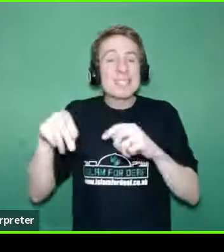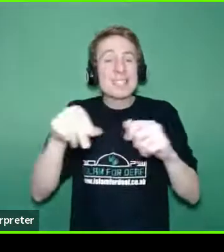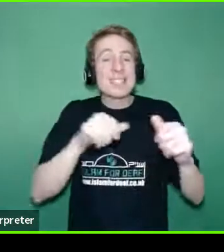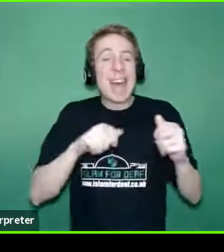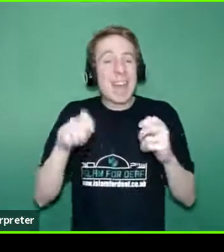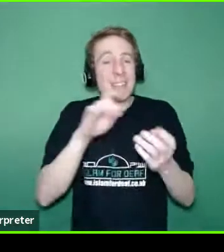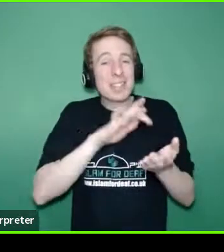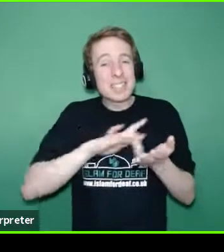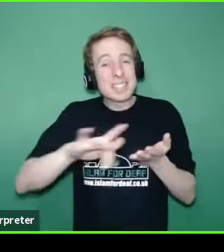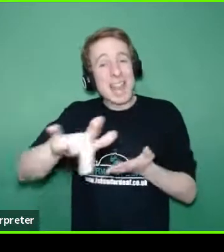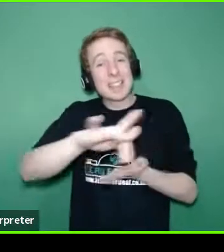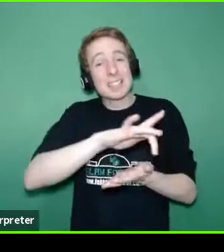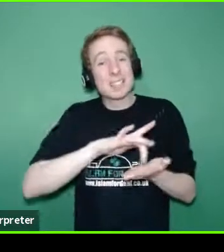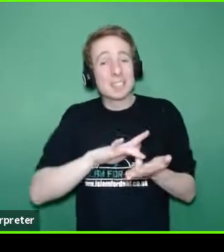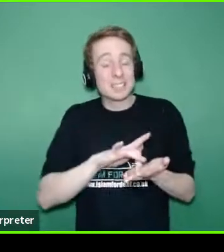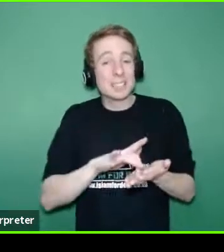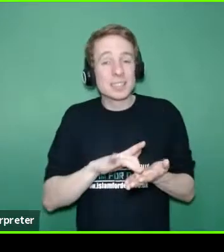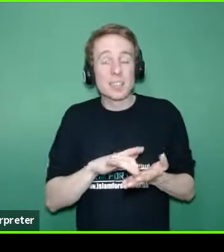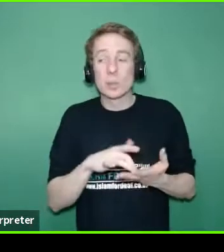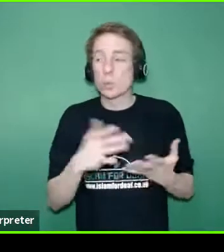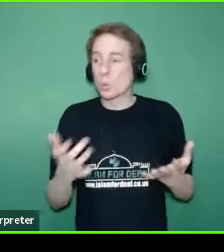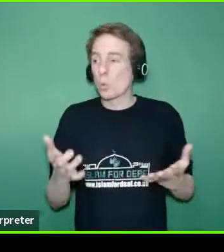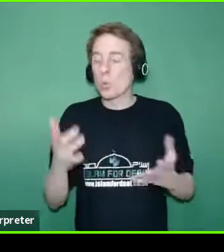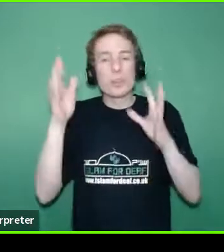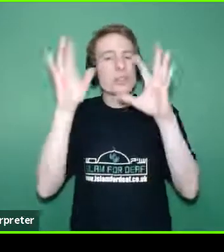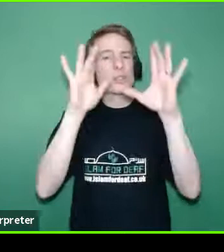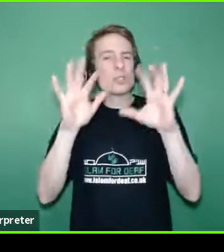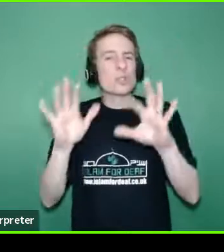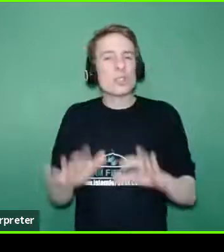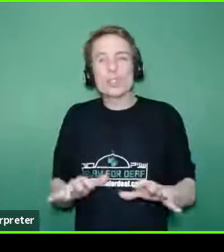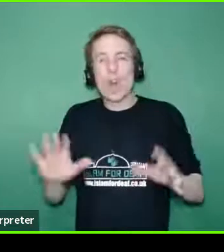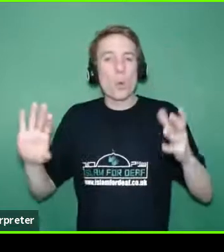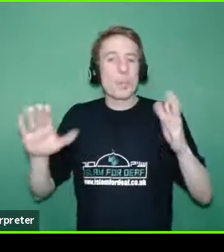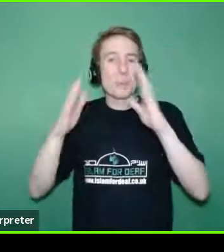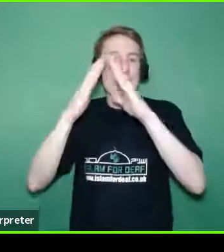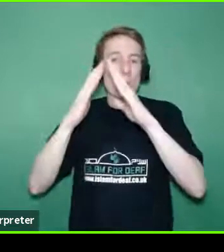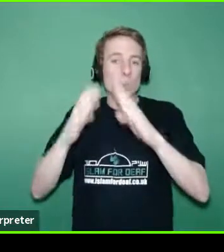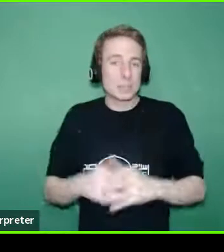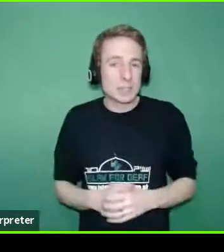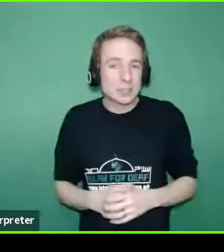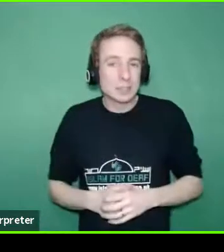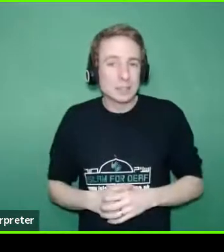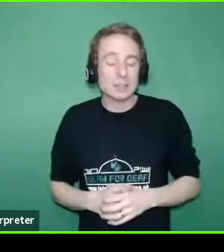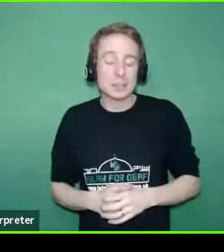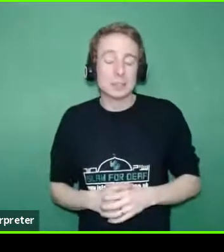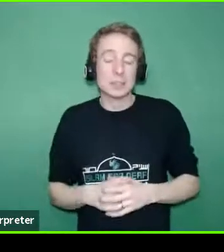the number of the snow that's in the mountain, or even if it's a great extent.